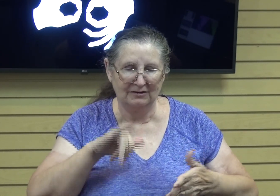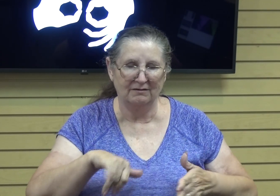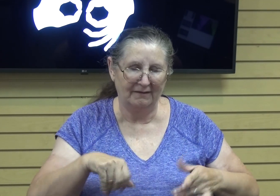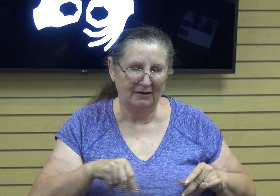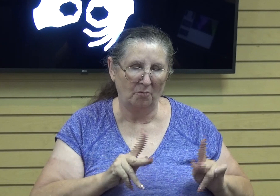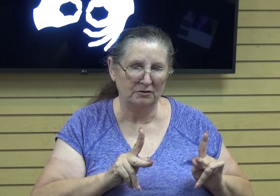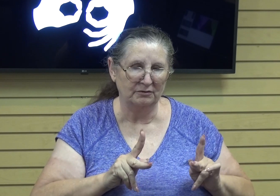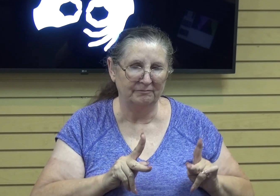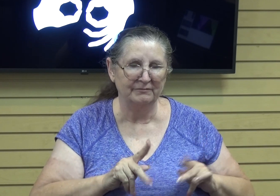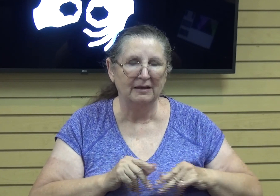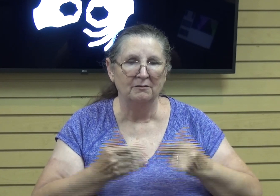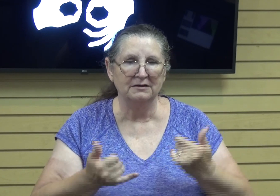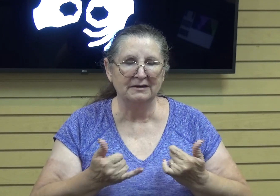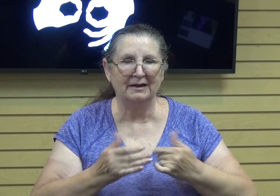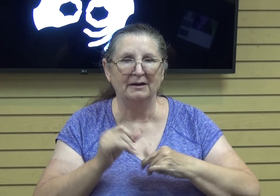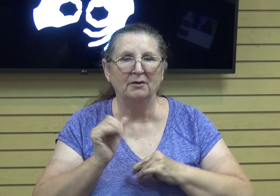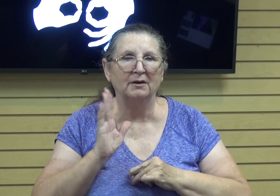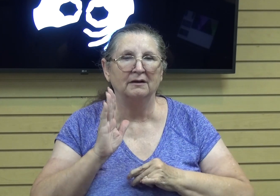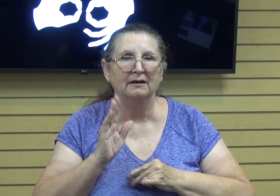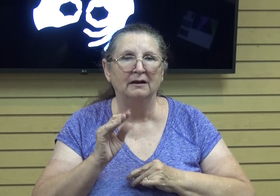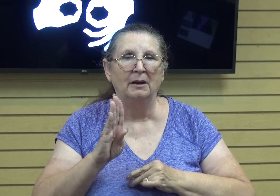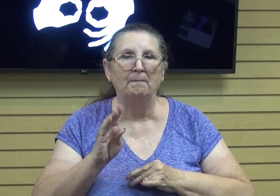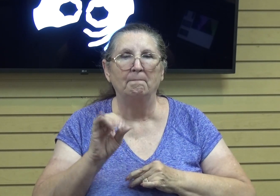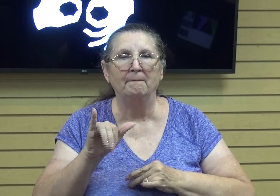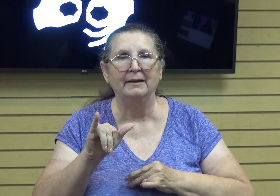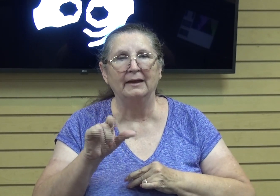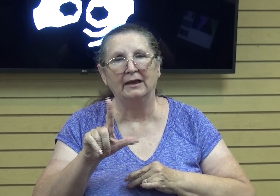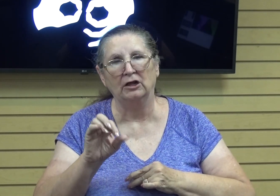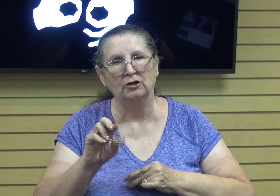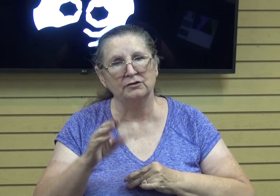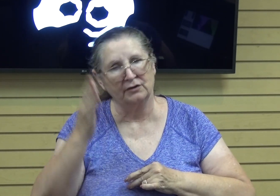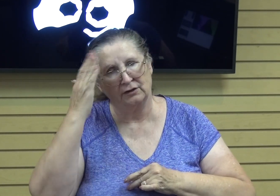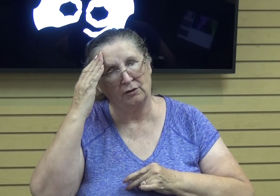I know the Baylors for quite a while, 14 years.